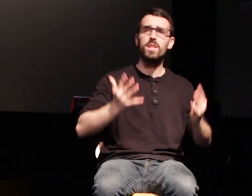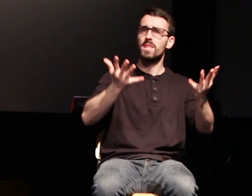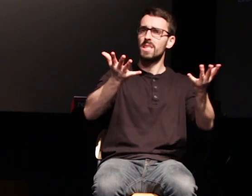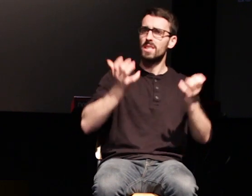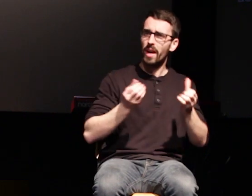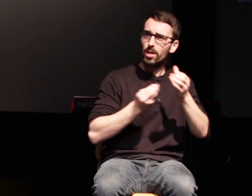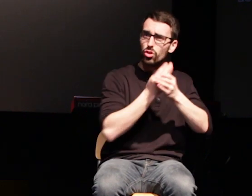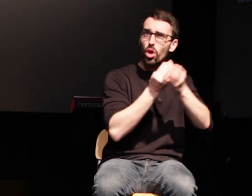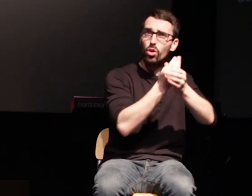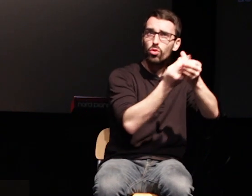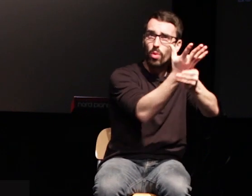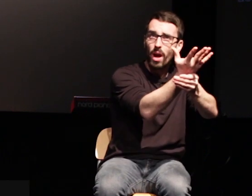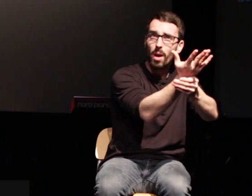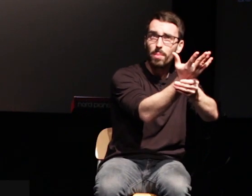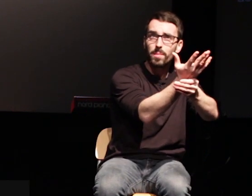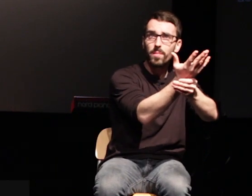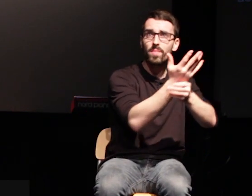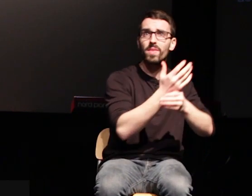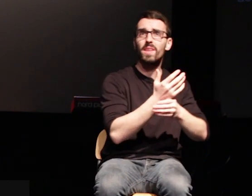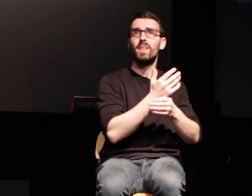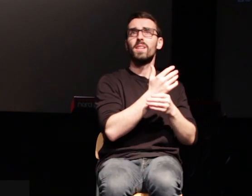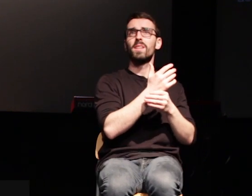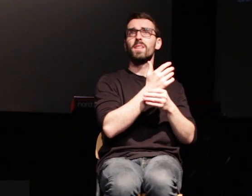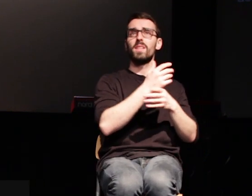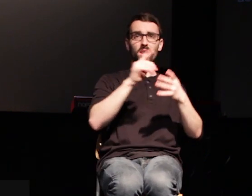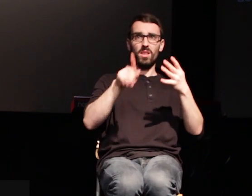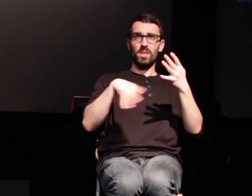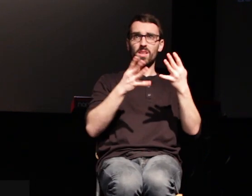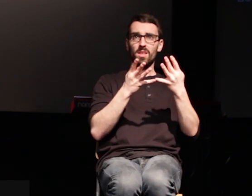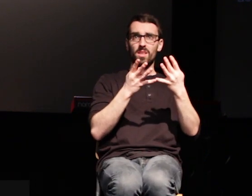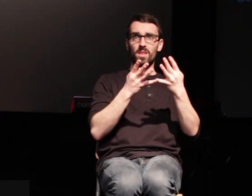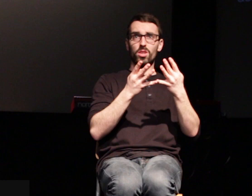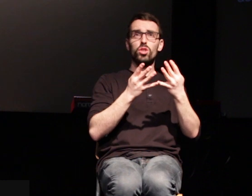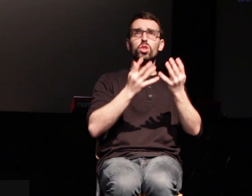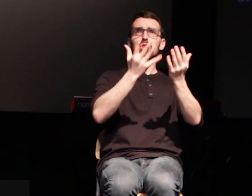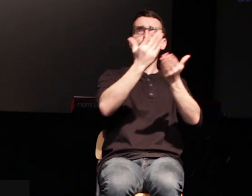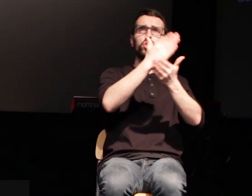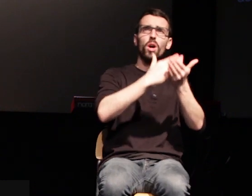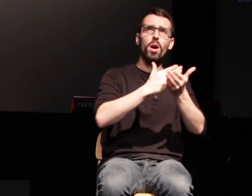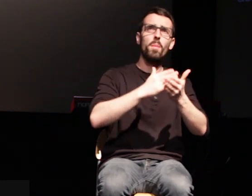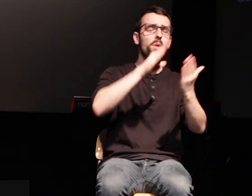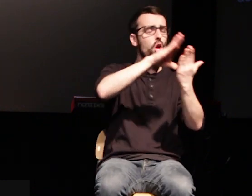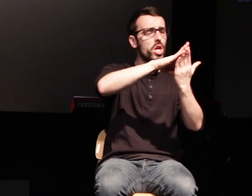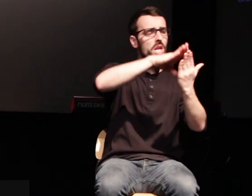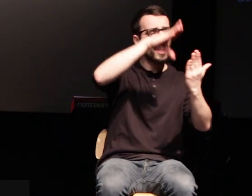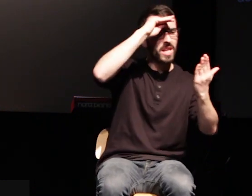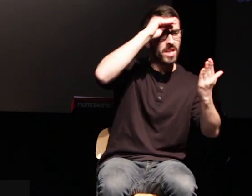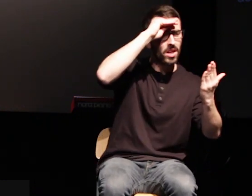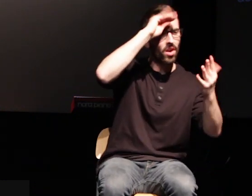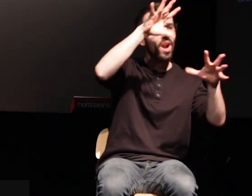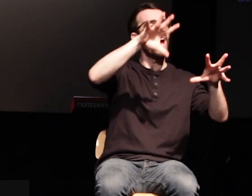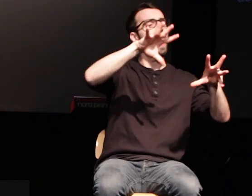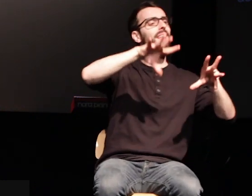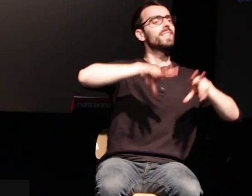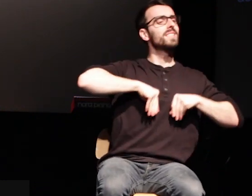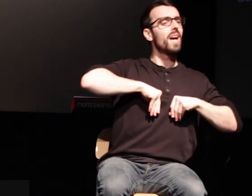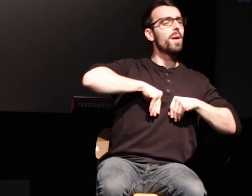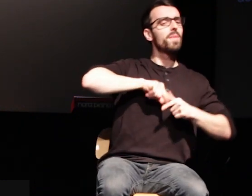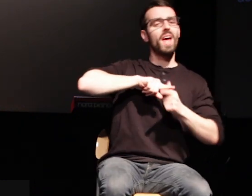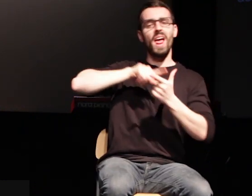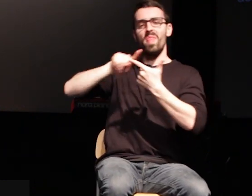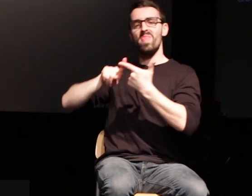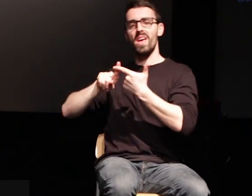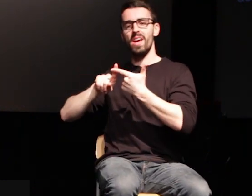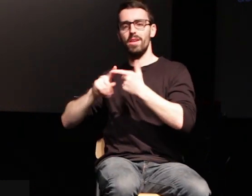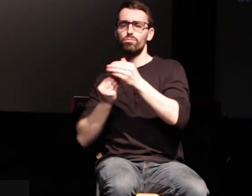20. Others like seed sown on good soil hear the word, they accept it, and then produce a crop.